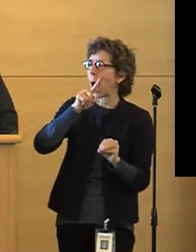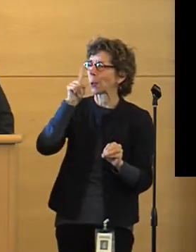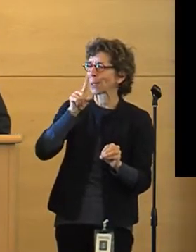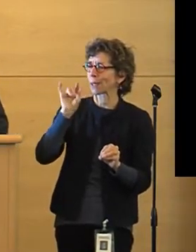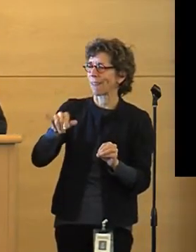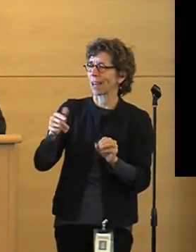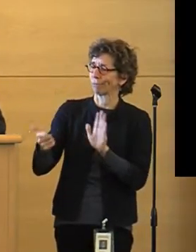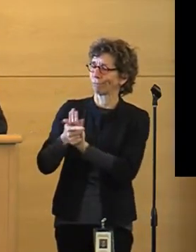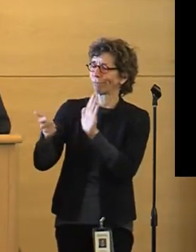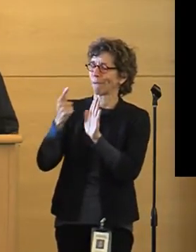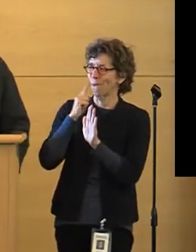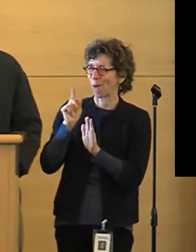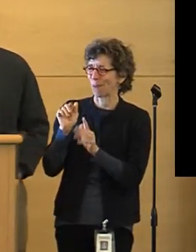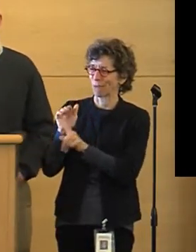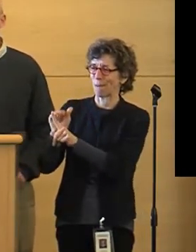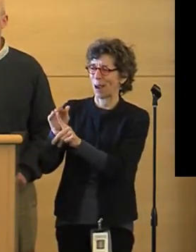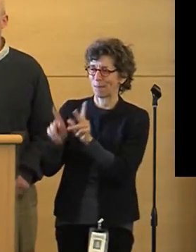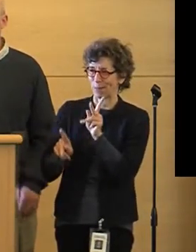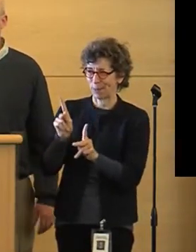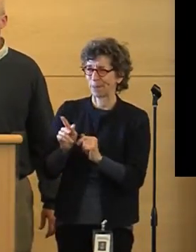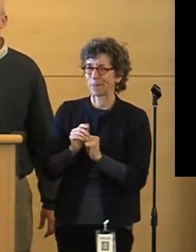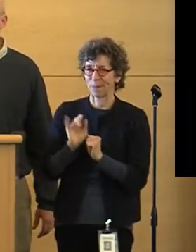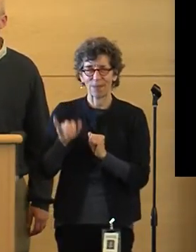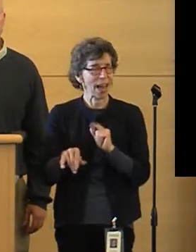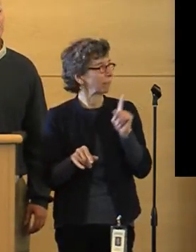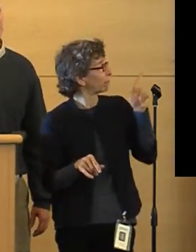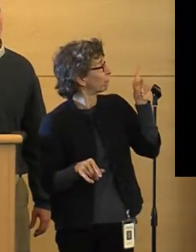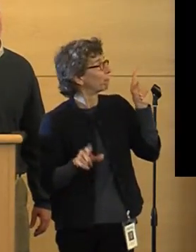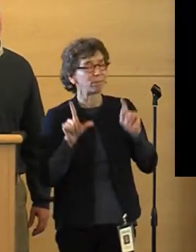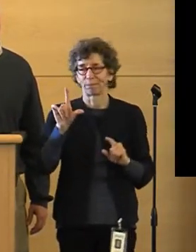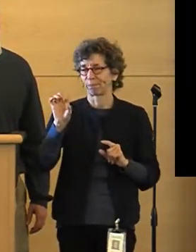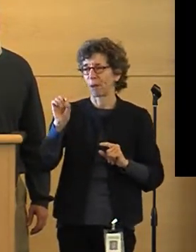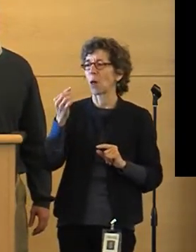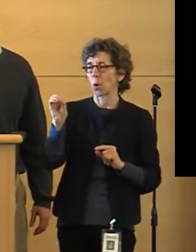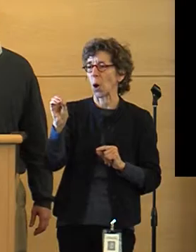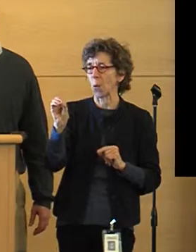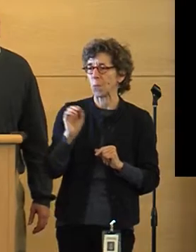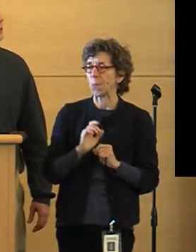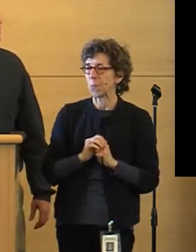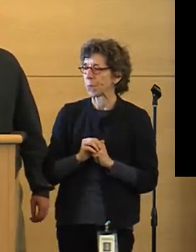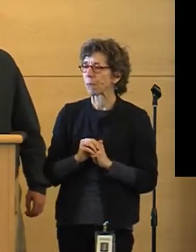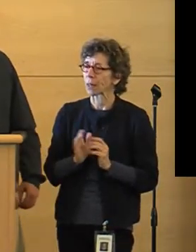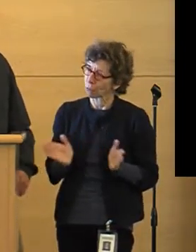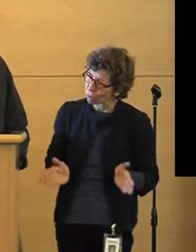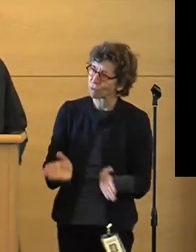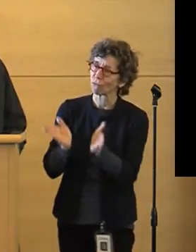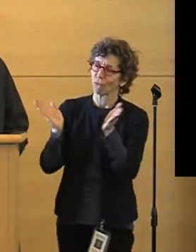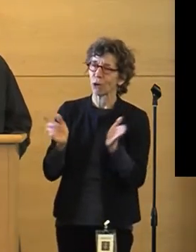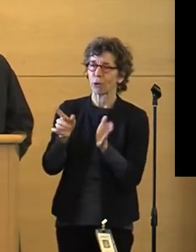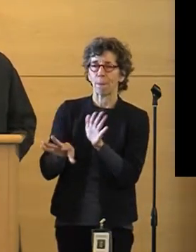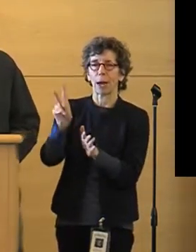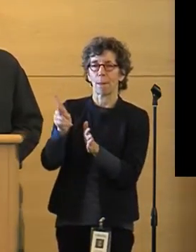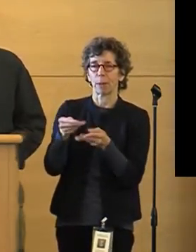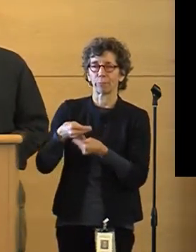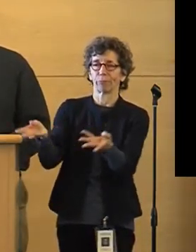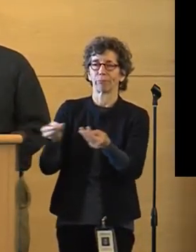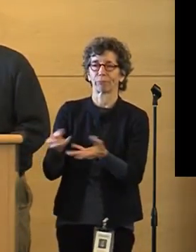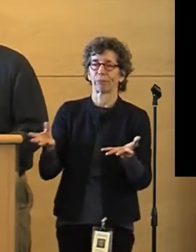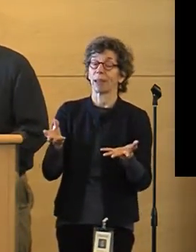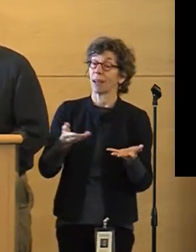There actually are stickers over on the red table as you came in. Feel free to grab some of those on the way